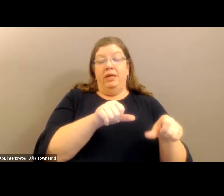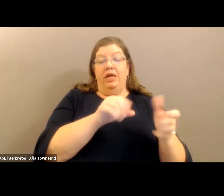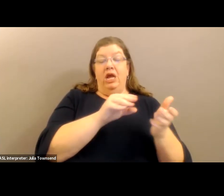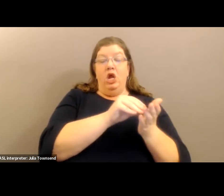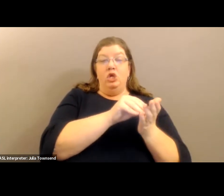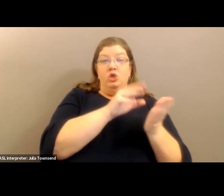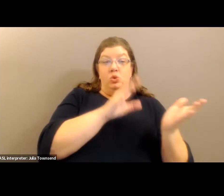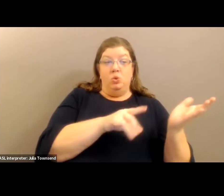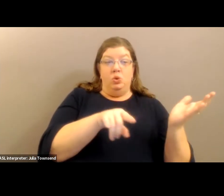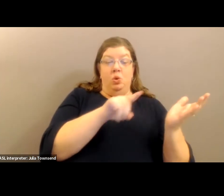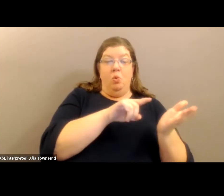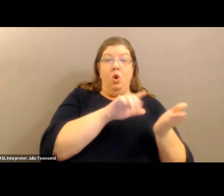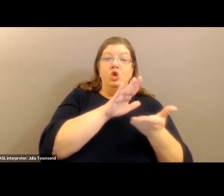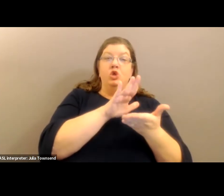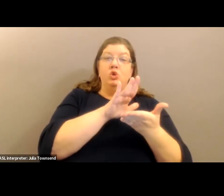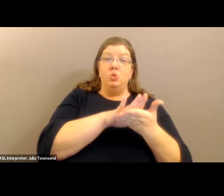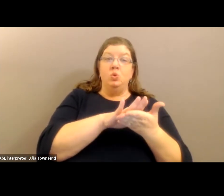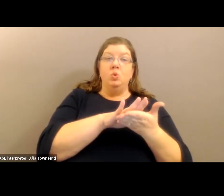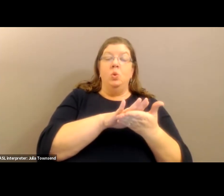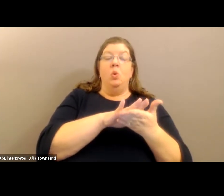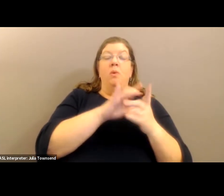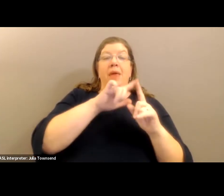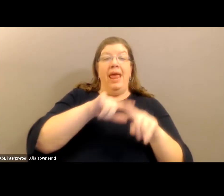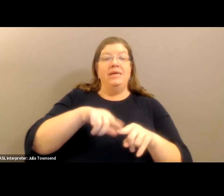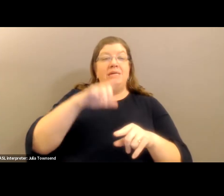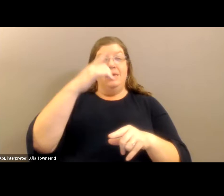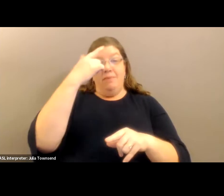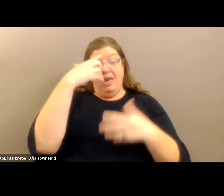students where school-based mental health is inappropriate,